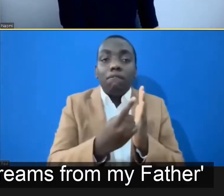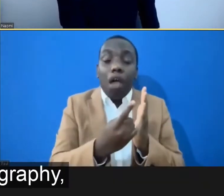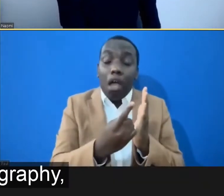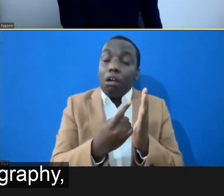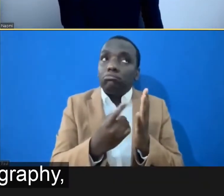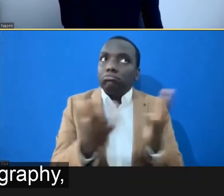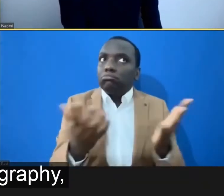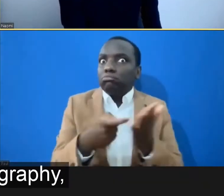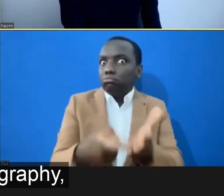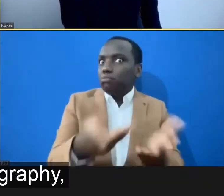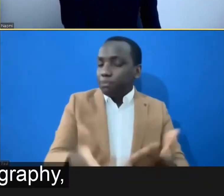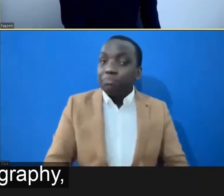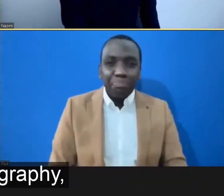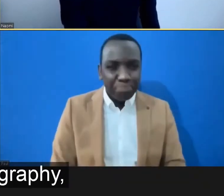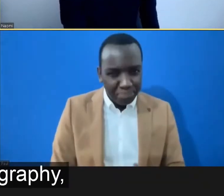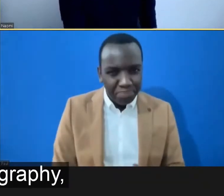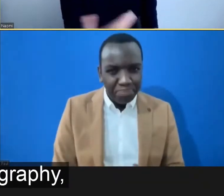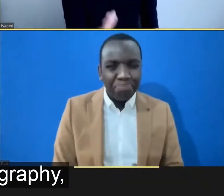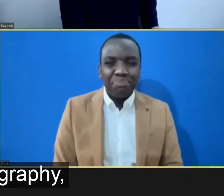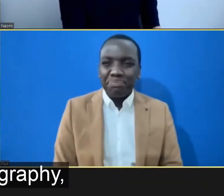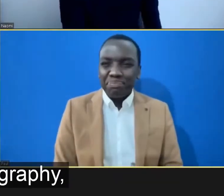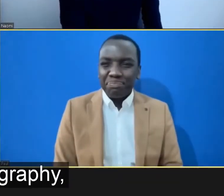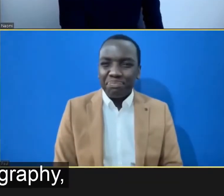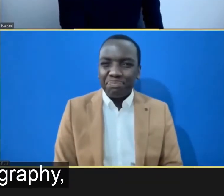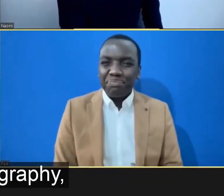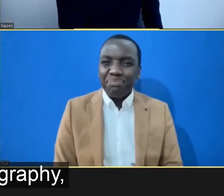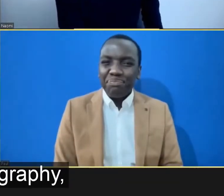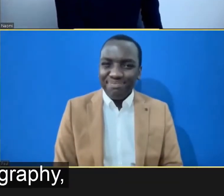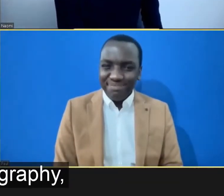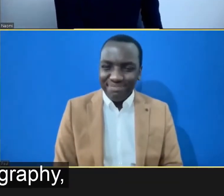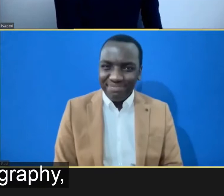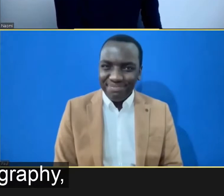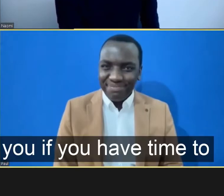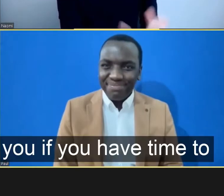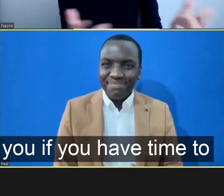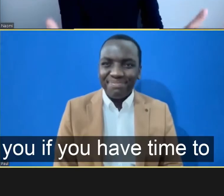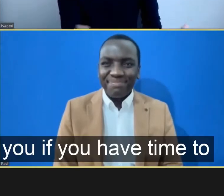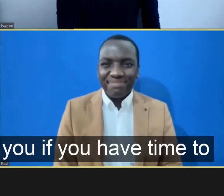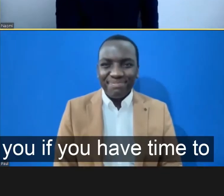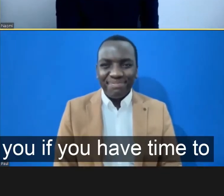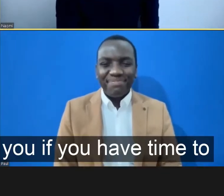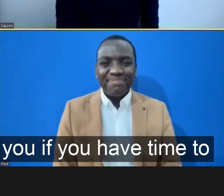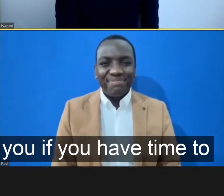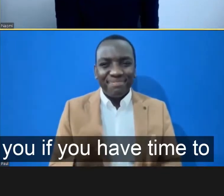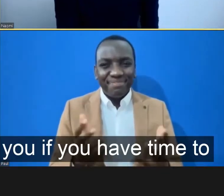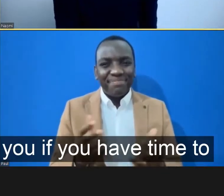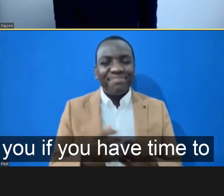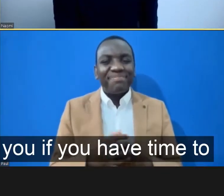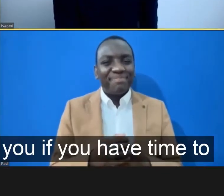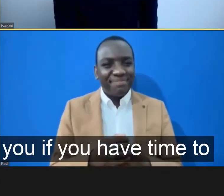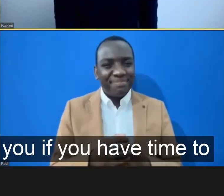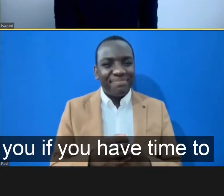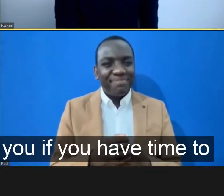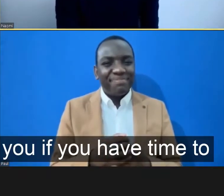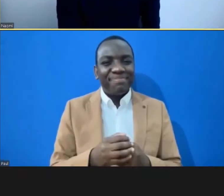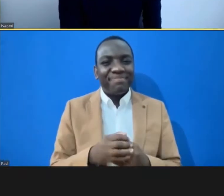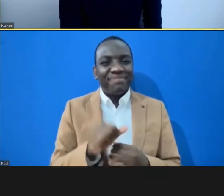Father, which is a biography. So I heartily recommend that to you if you have time to read it.